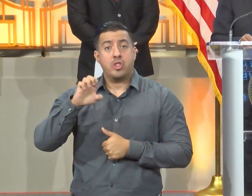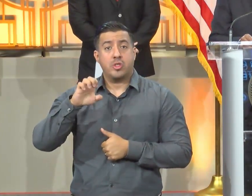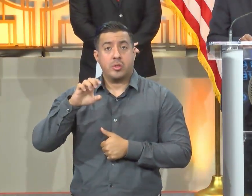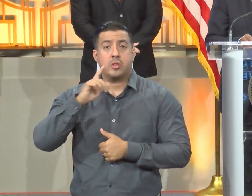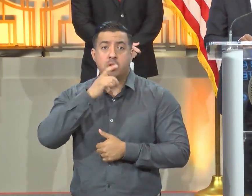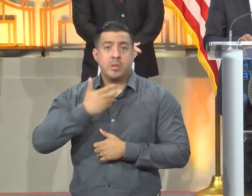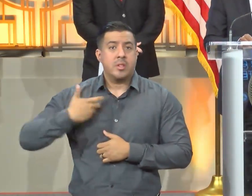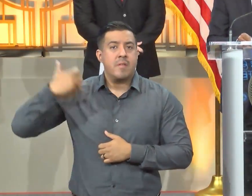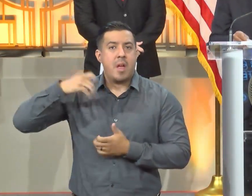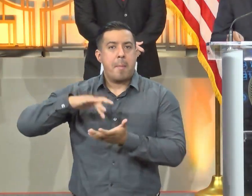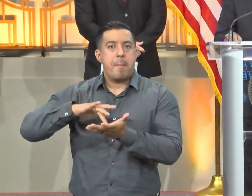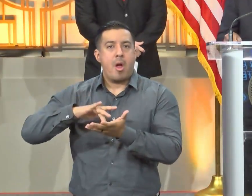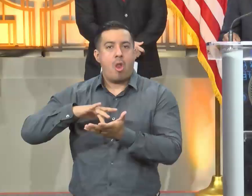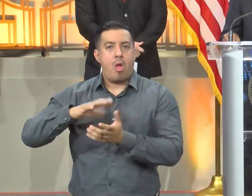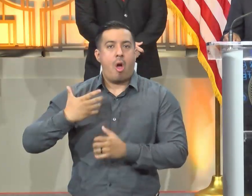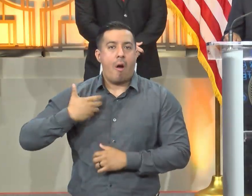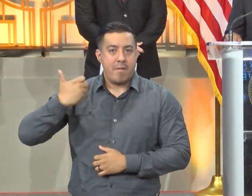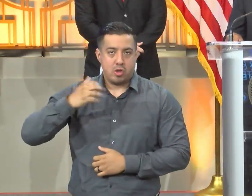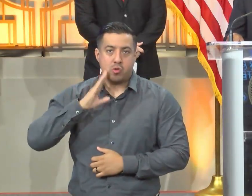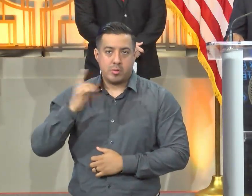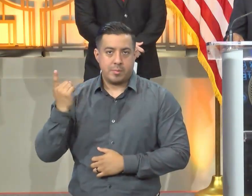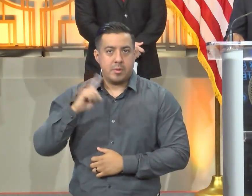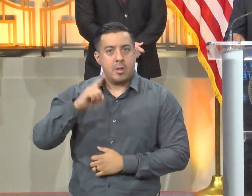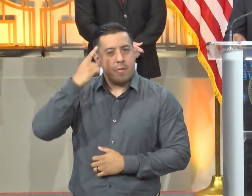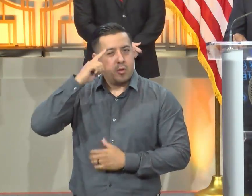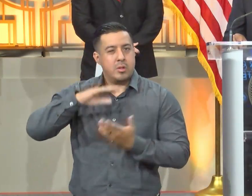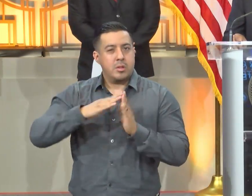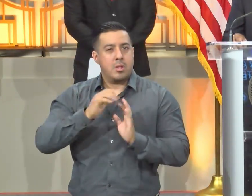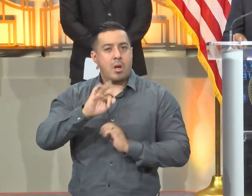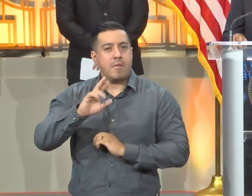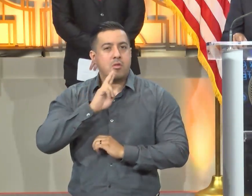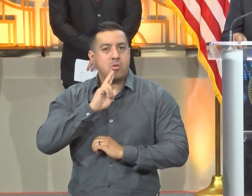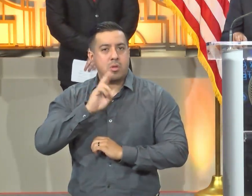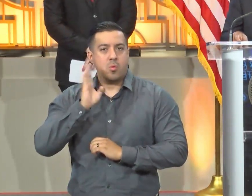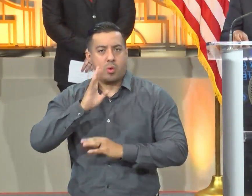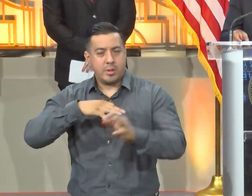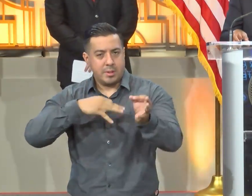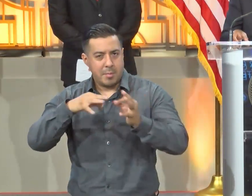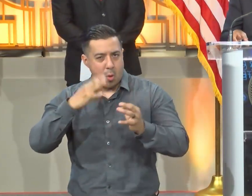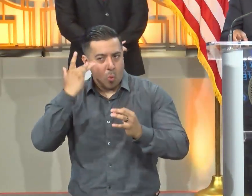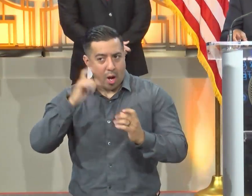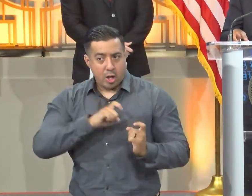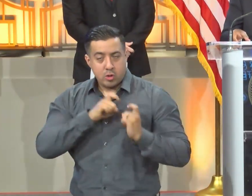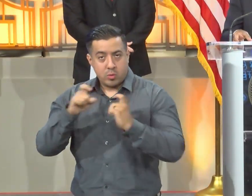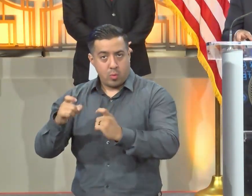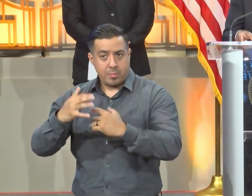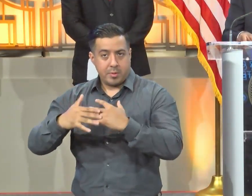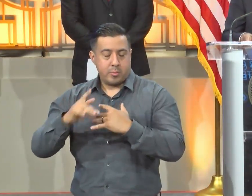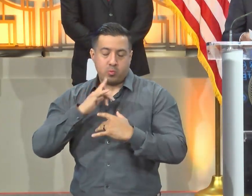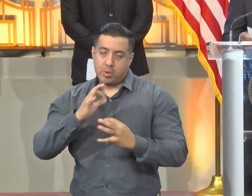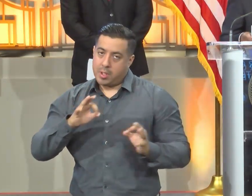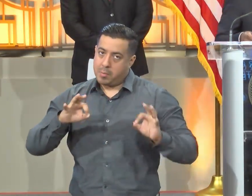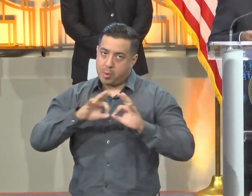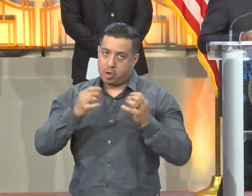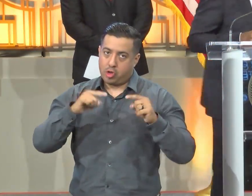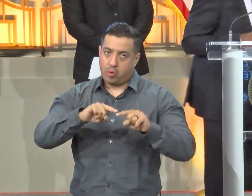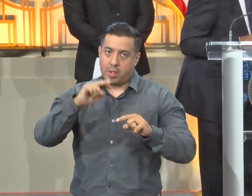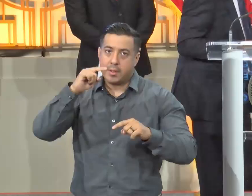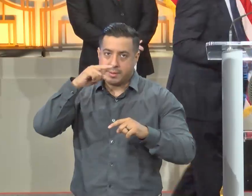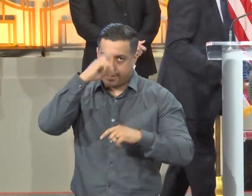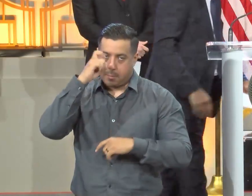Officer and EMS Director for the City of Houston, to explain why donations are so critical during the summer. Dr.